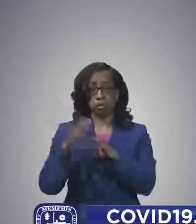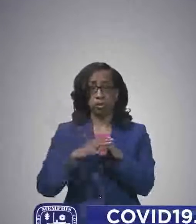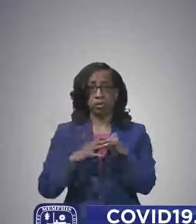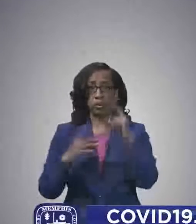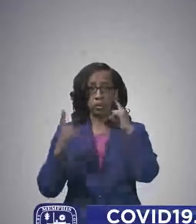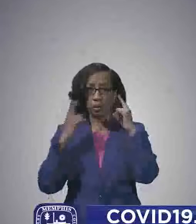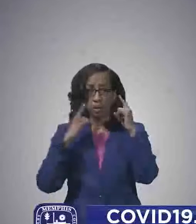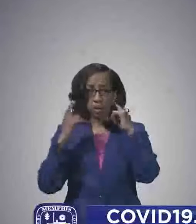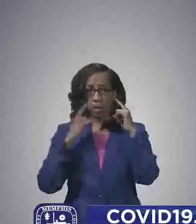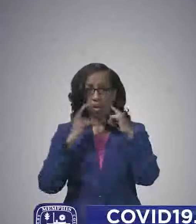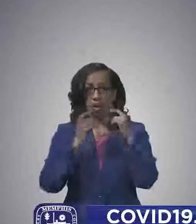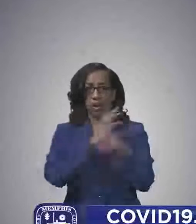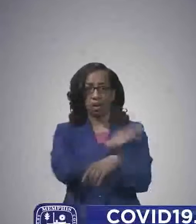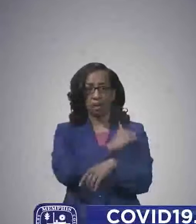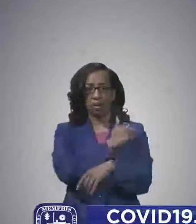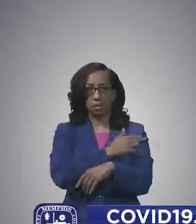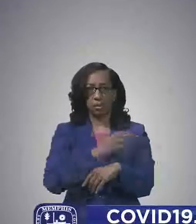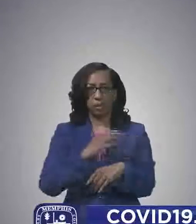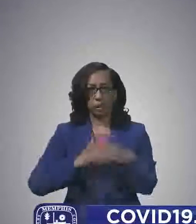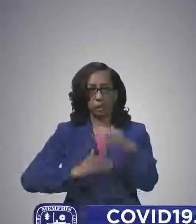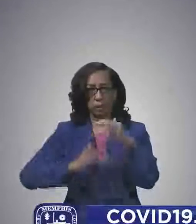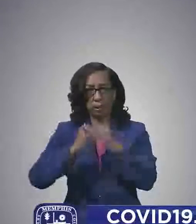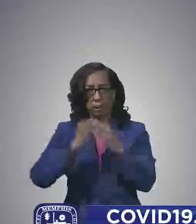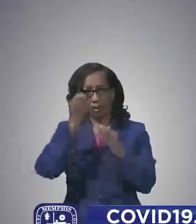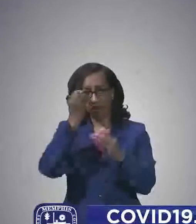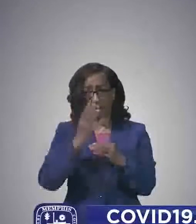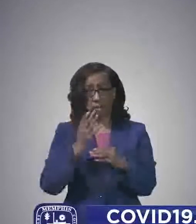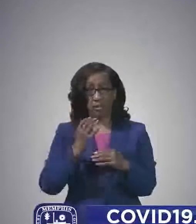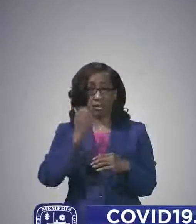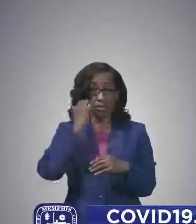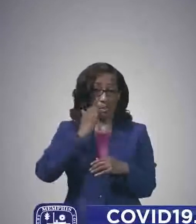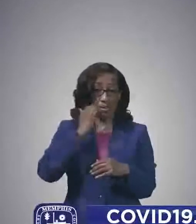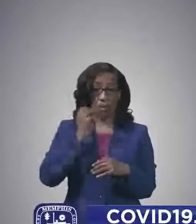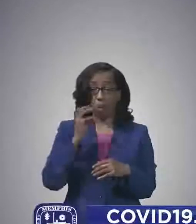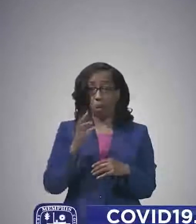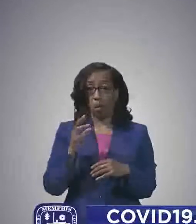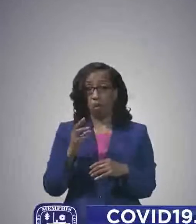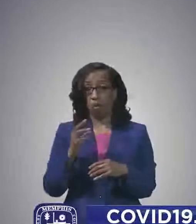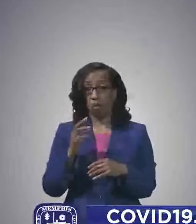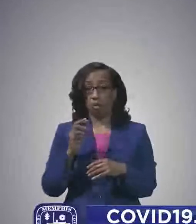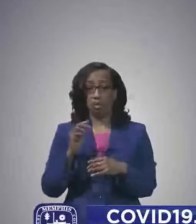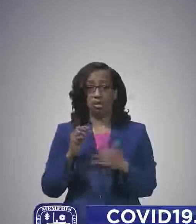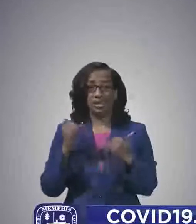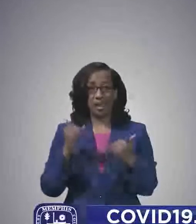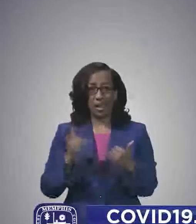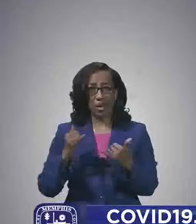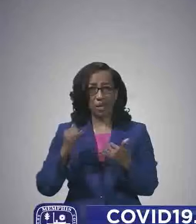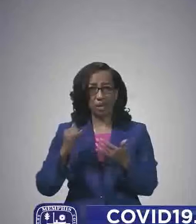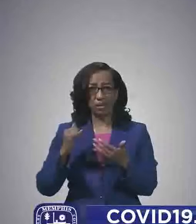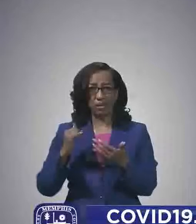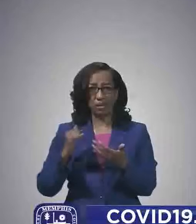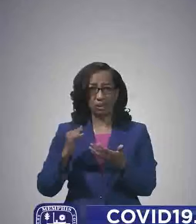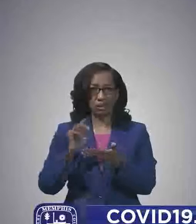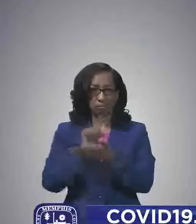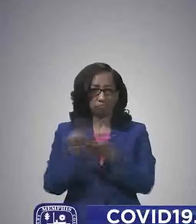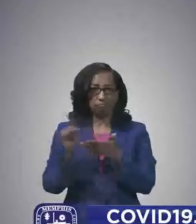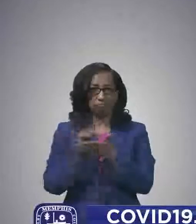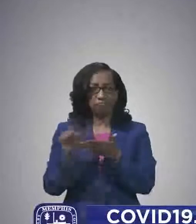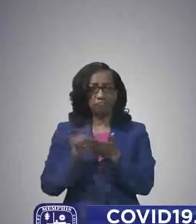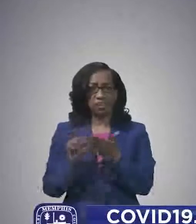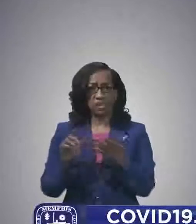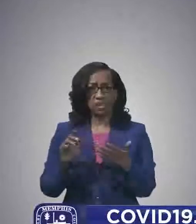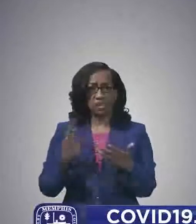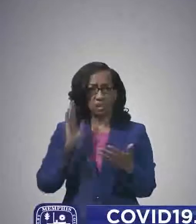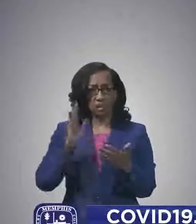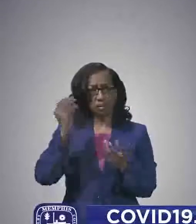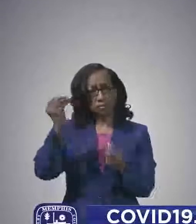information daily, if not every other day. That has dropped to weekly. When can we expect to start getting